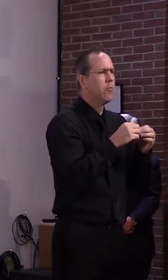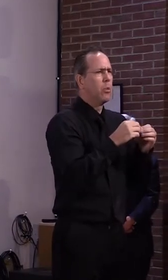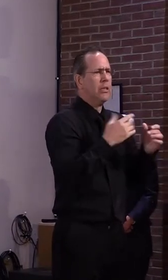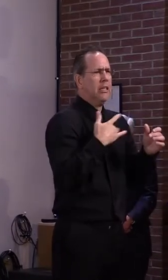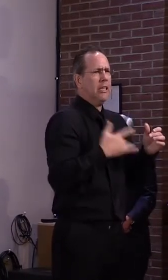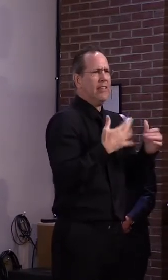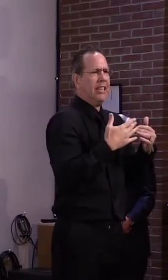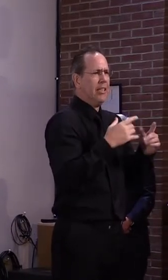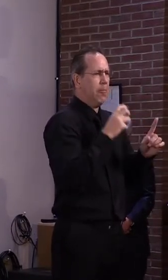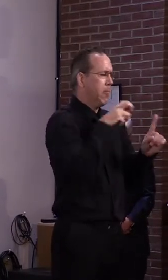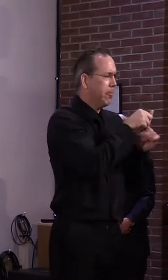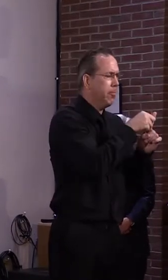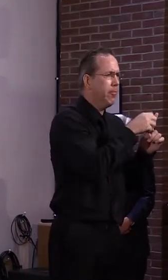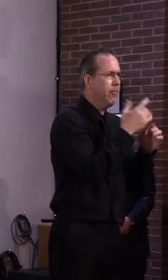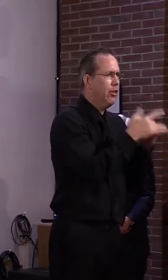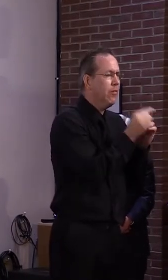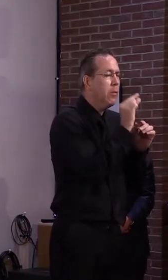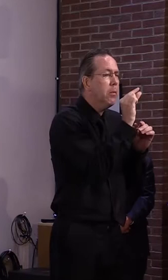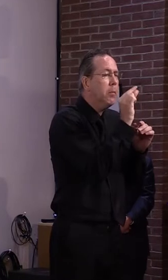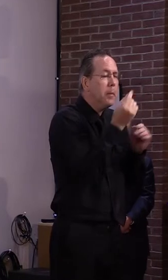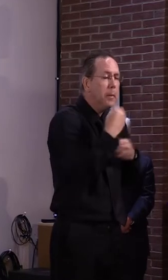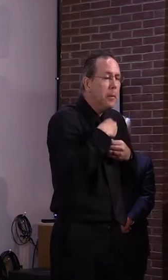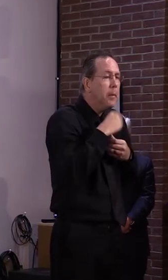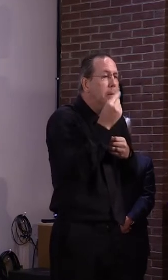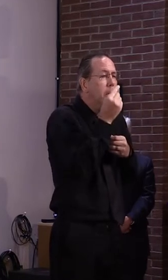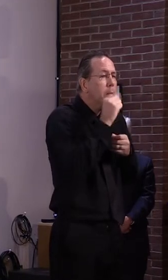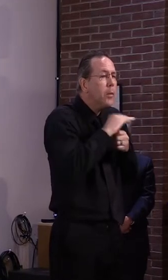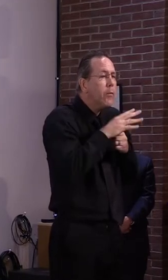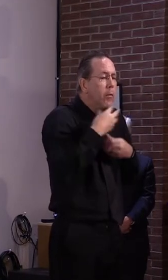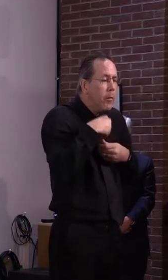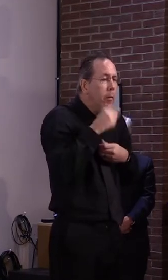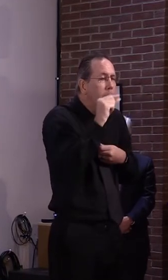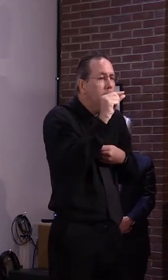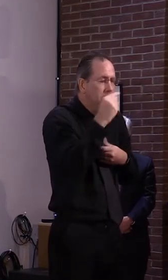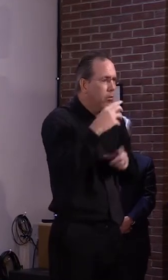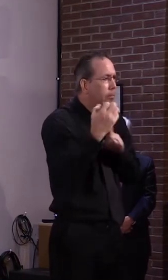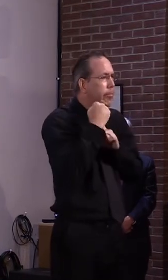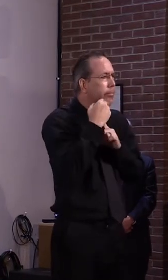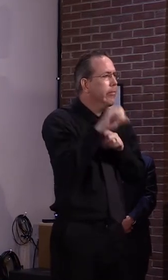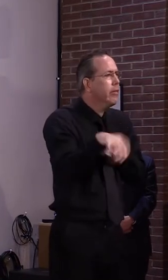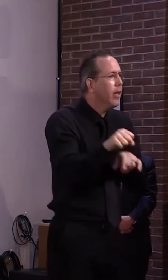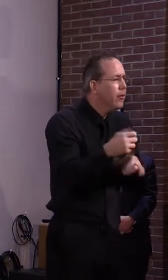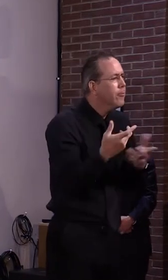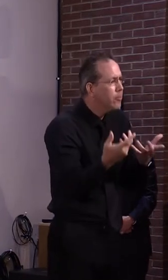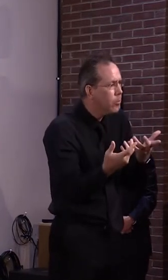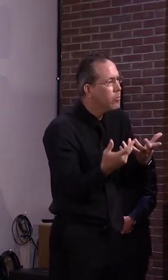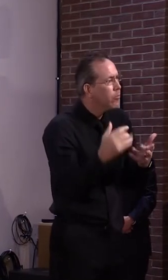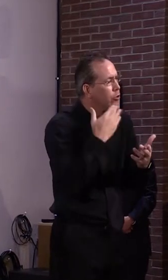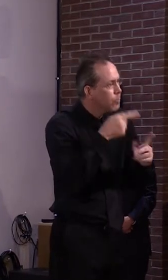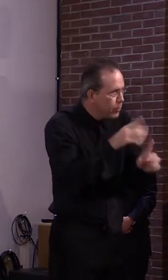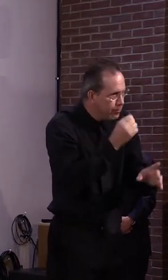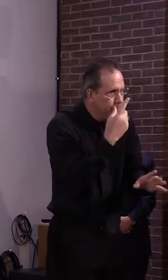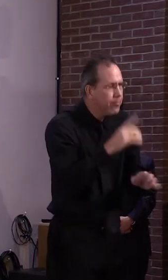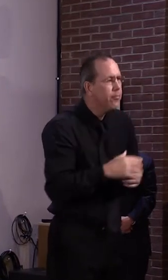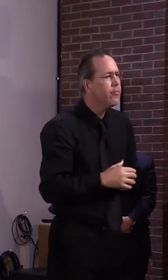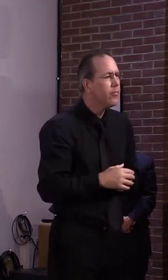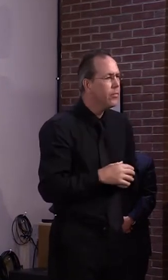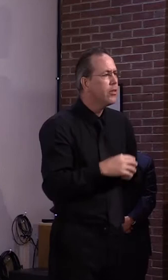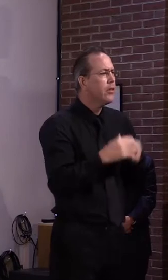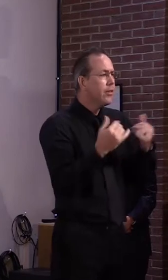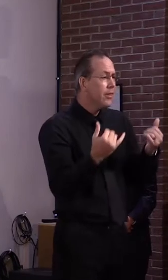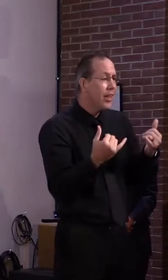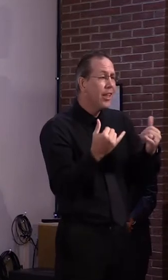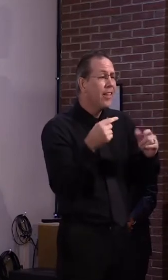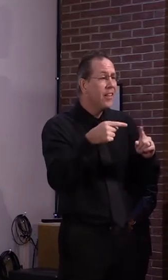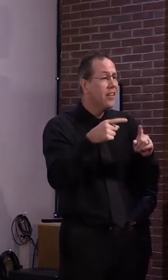wonderful thoughts. They haven't been rigorously tested in terms of changing policies,